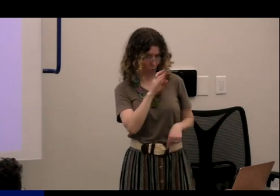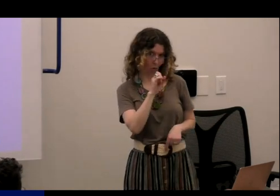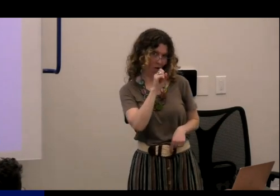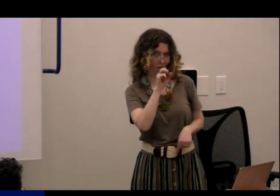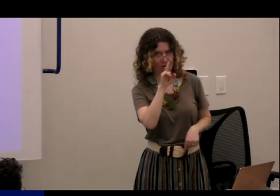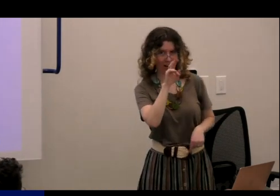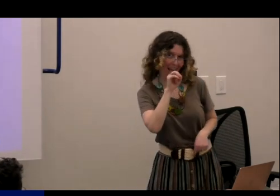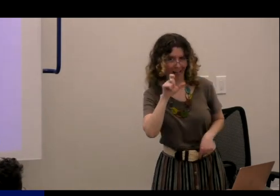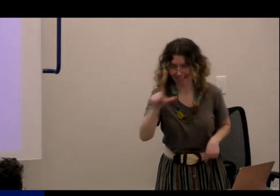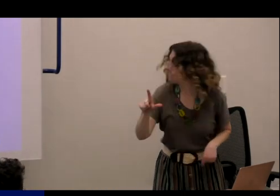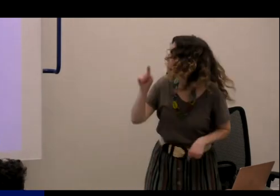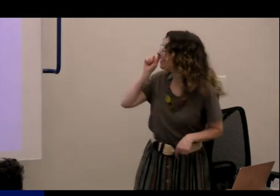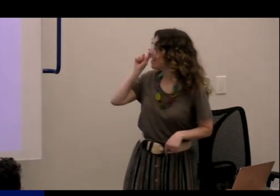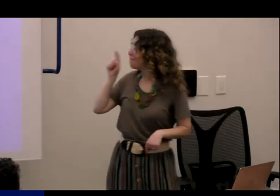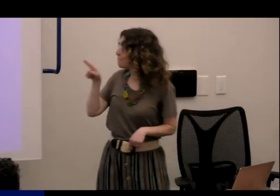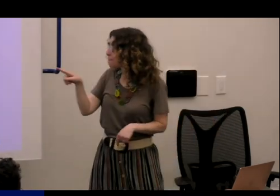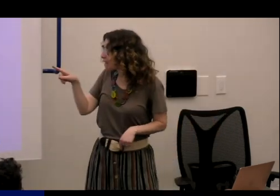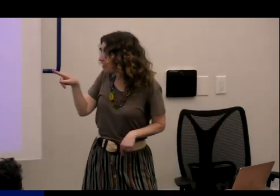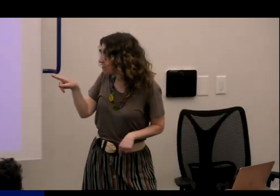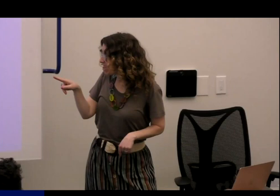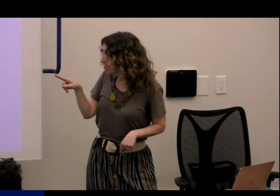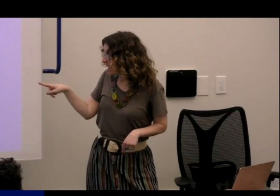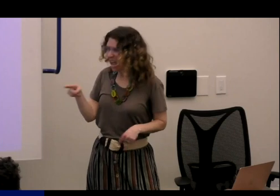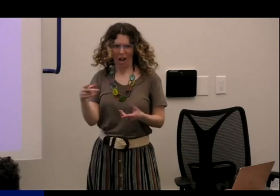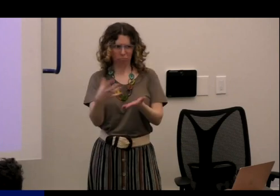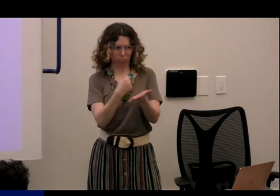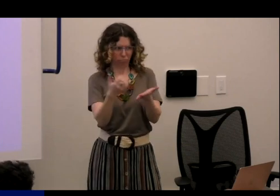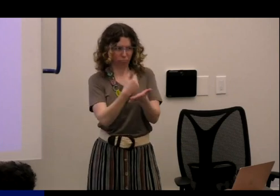Cornell? Cornell, I guess you fingerspell it. All right.